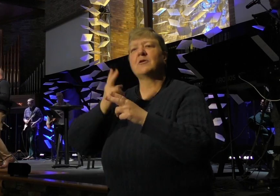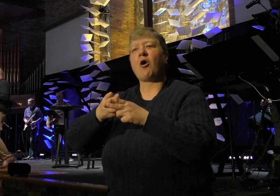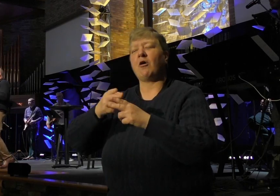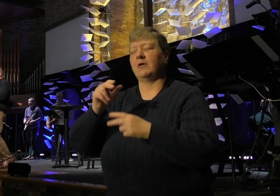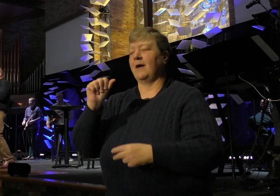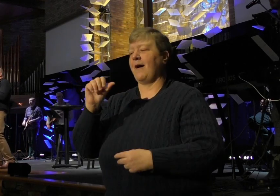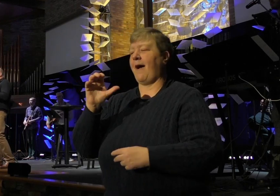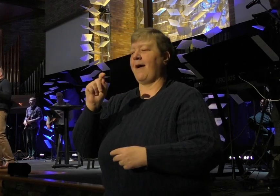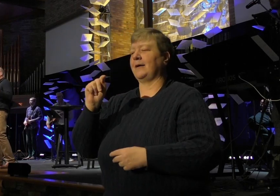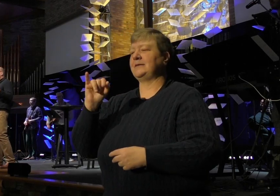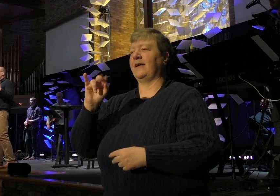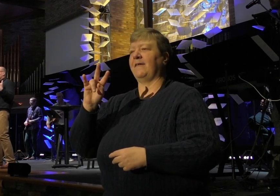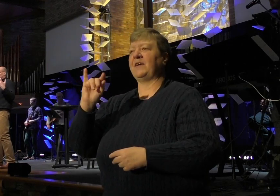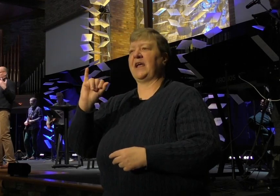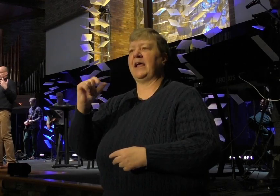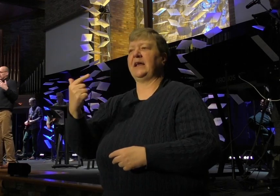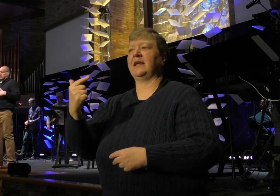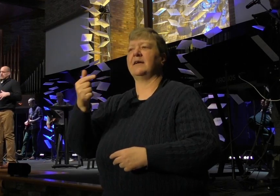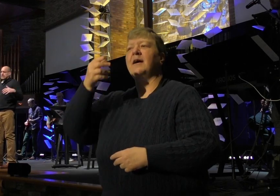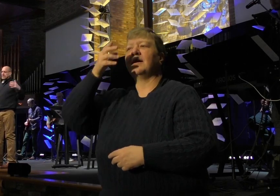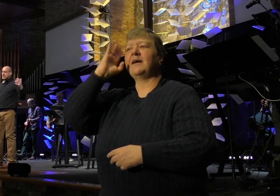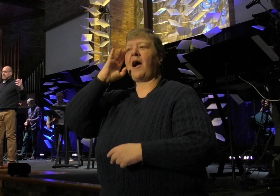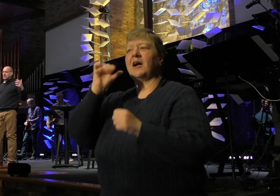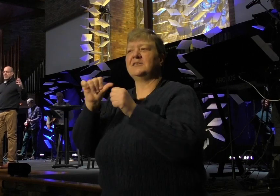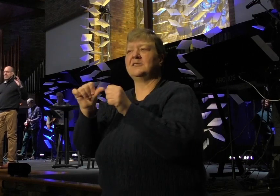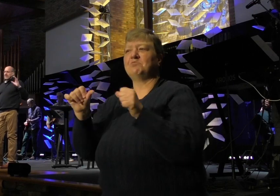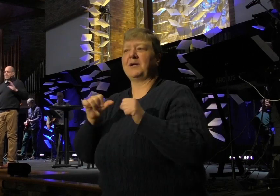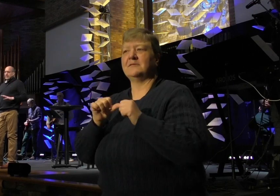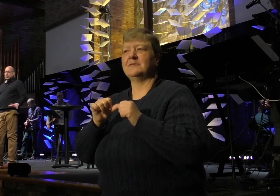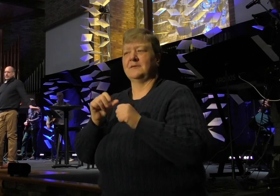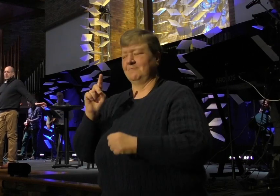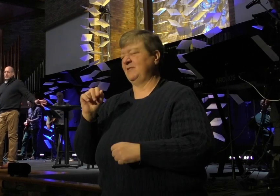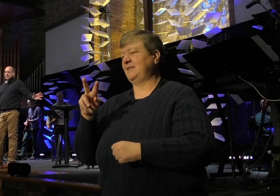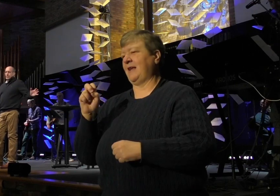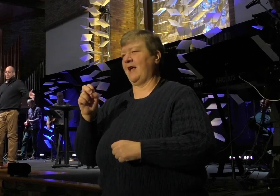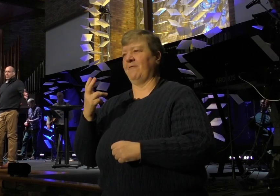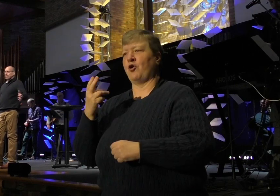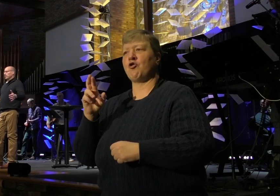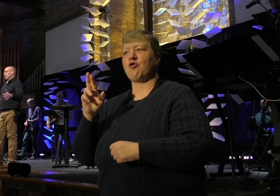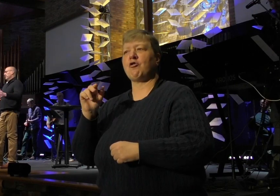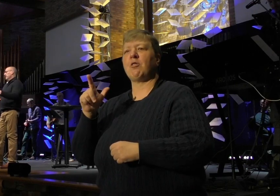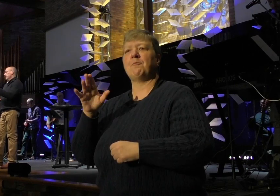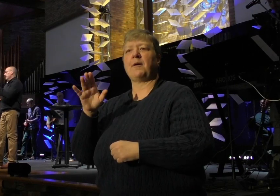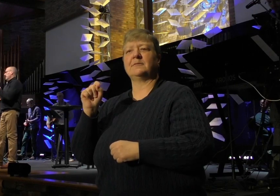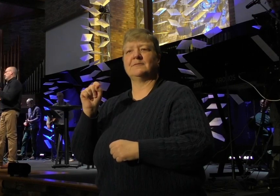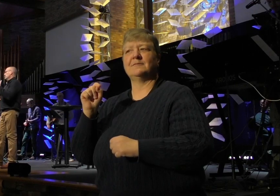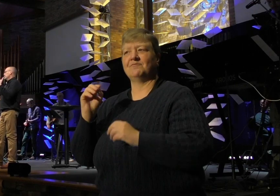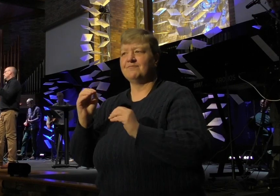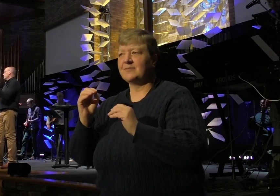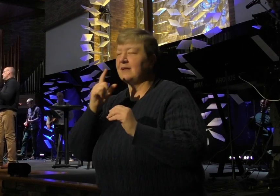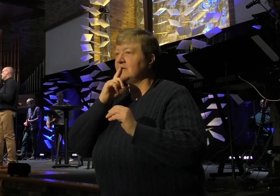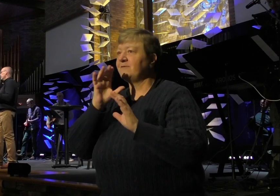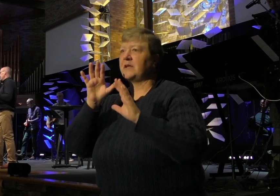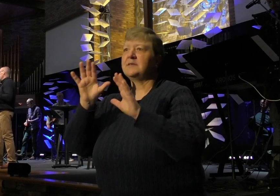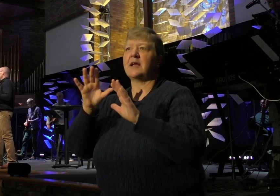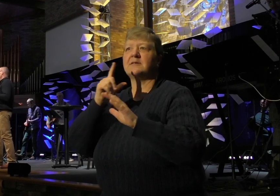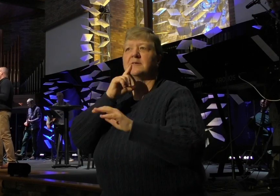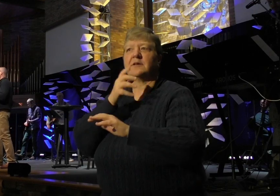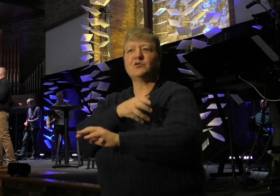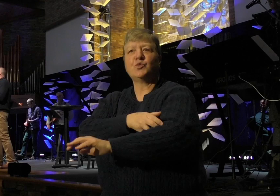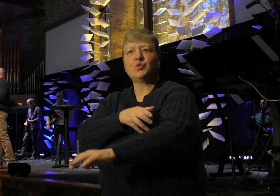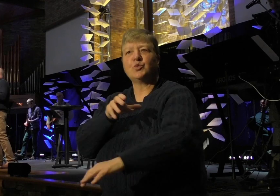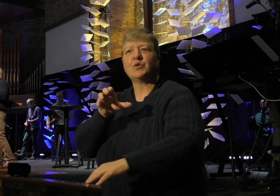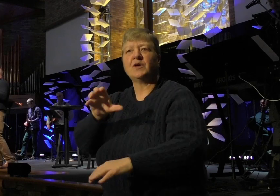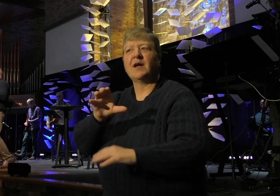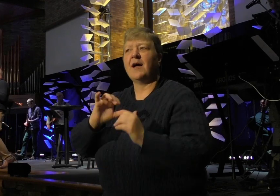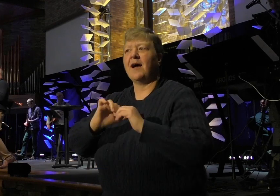God Space. Our Dave Harrobut teaches this seminar, and it is fantastic to equip you in how to share your faith.